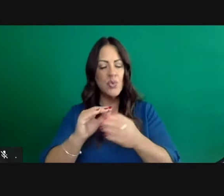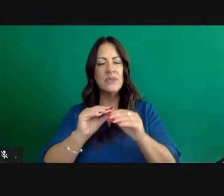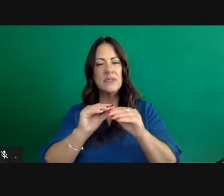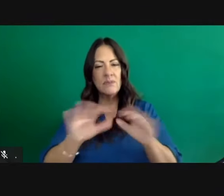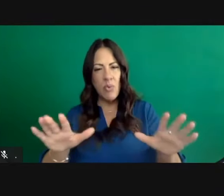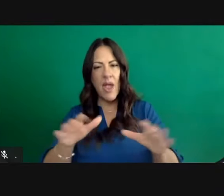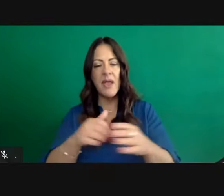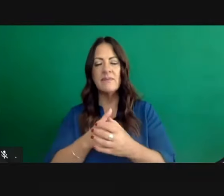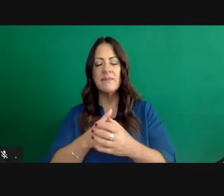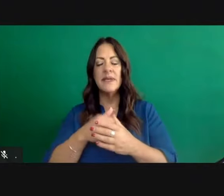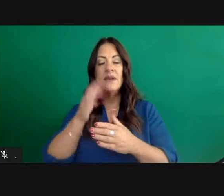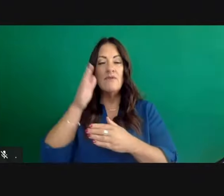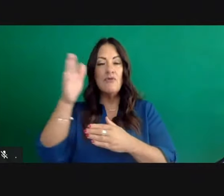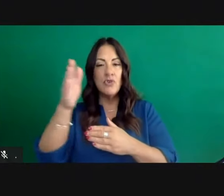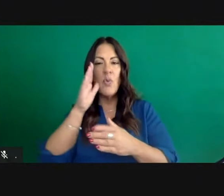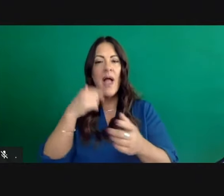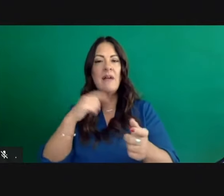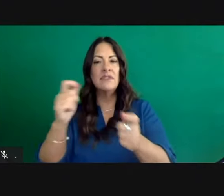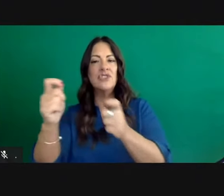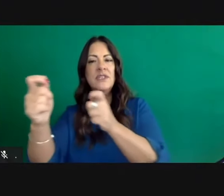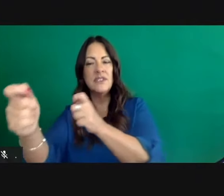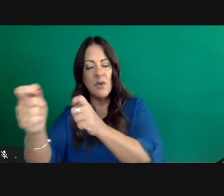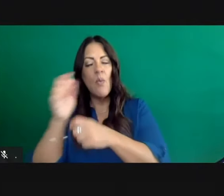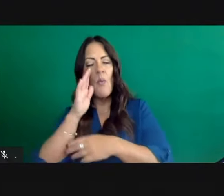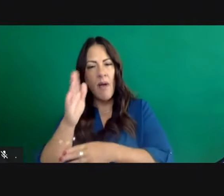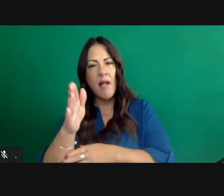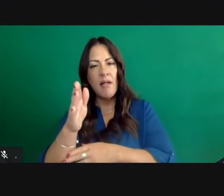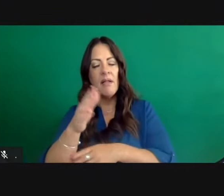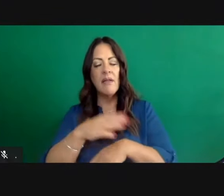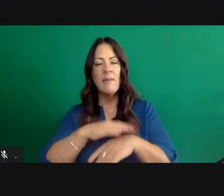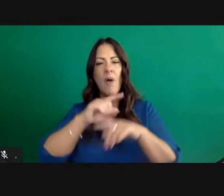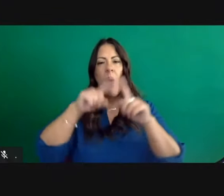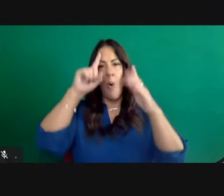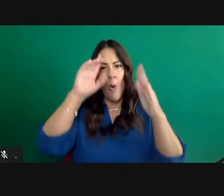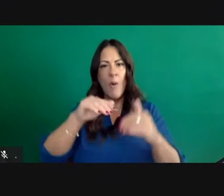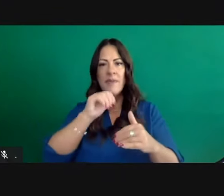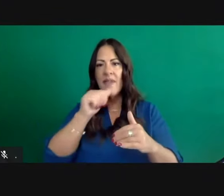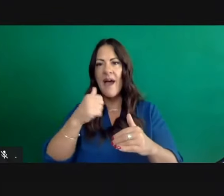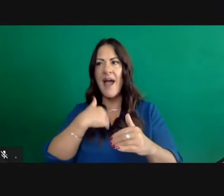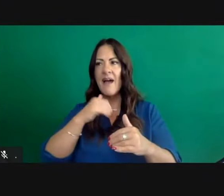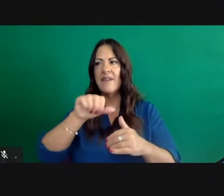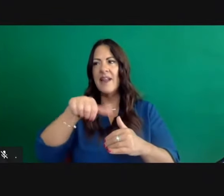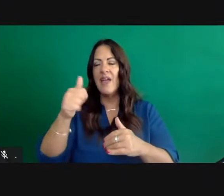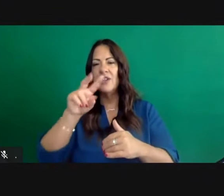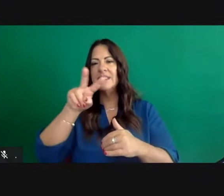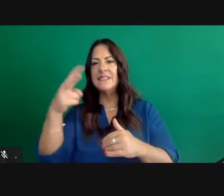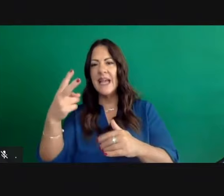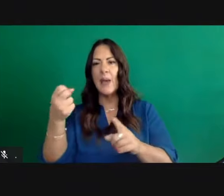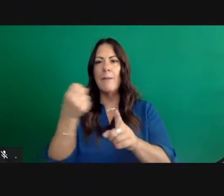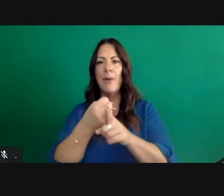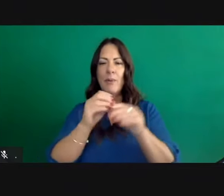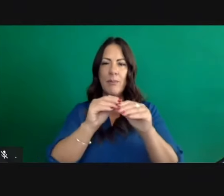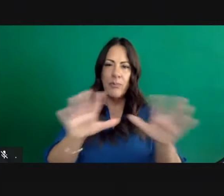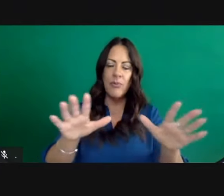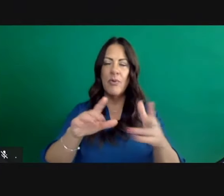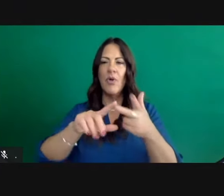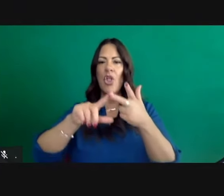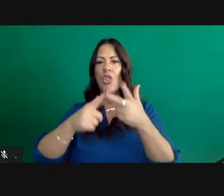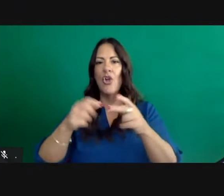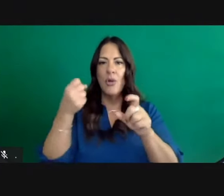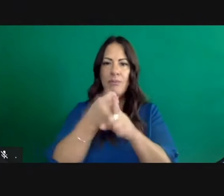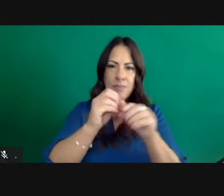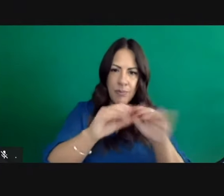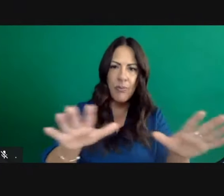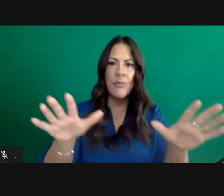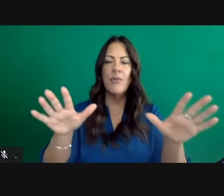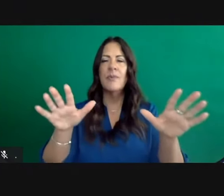be doing all we can to not have that second or third wave, whichever way you want to look at it, that the rest of the nation's experiencing, and try